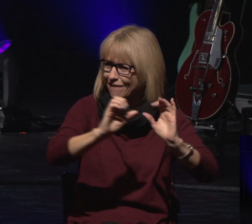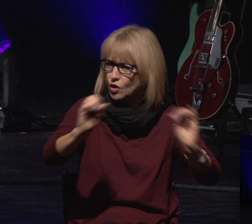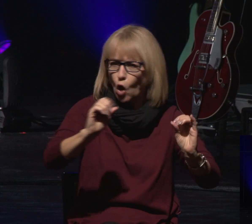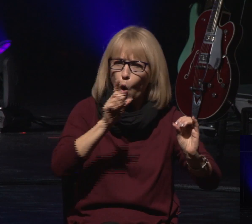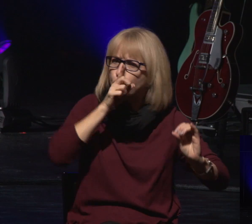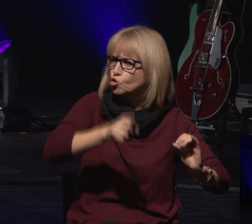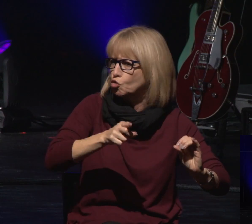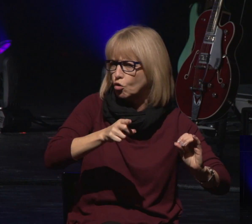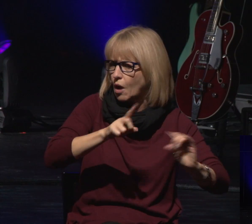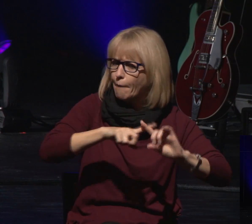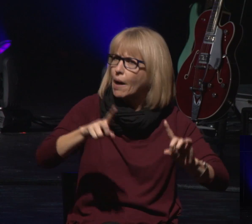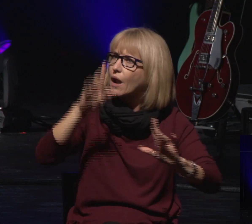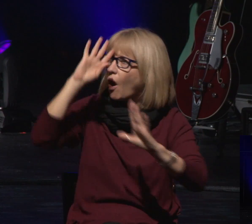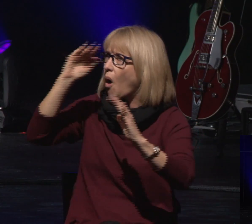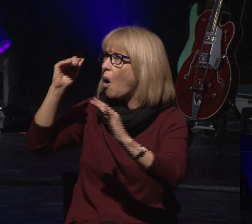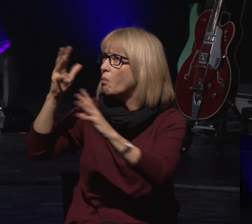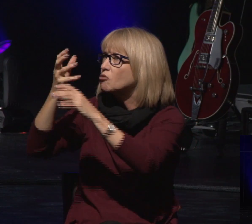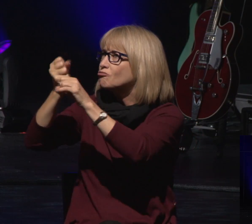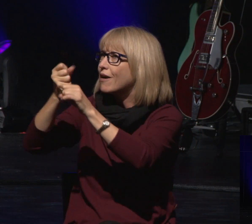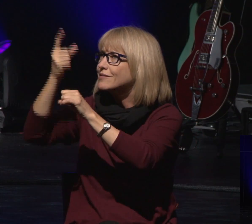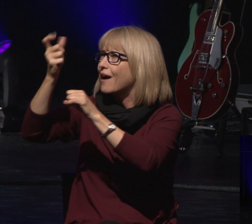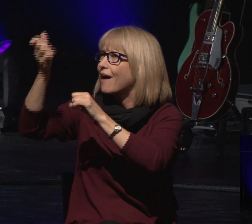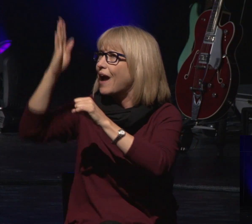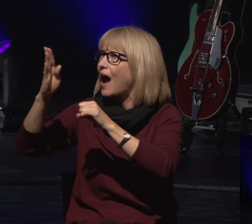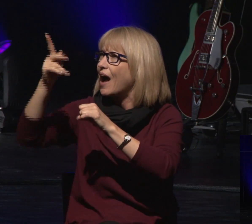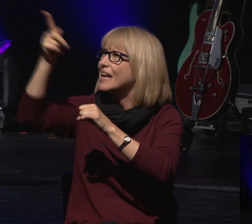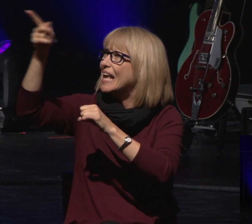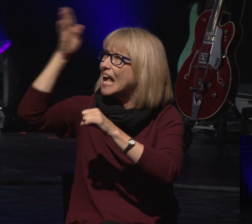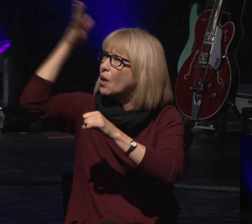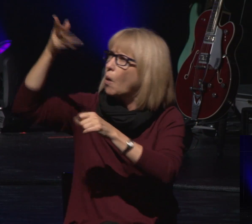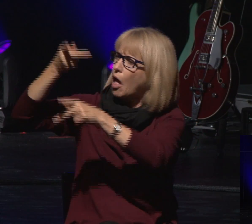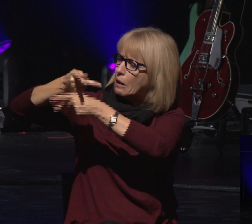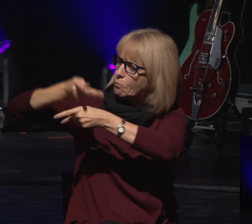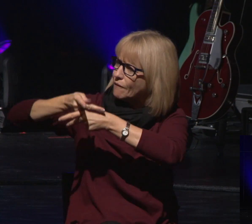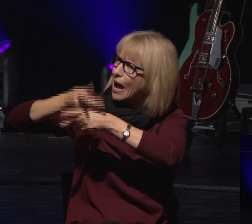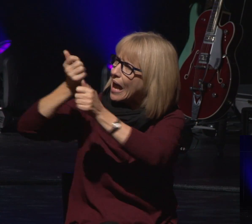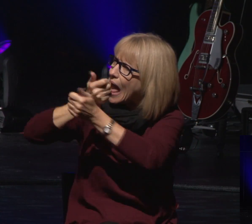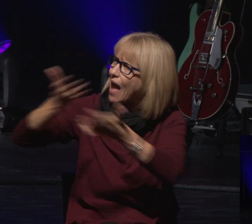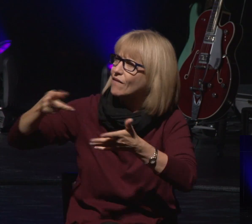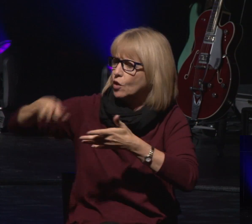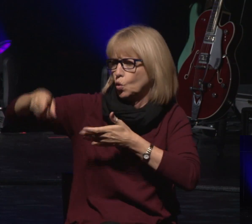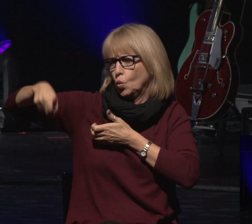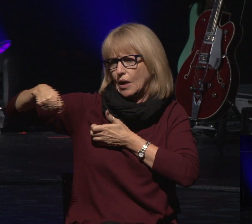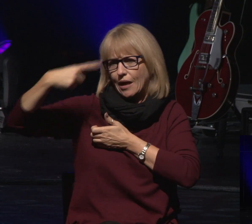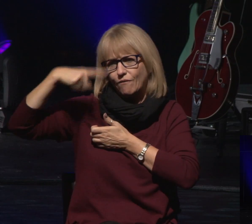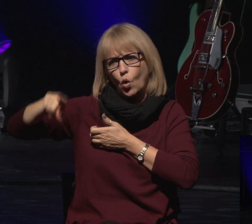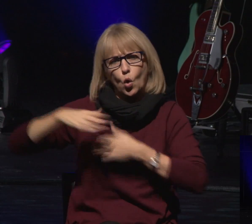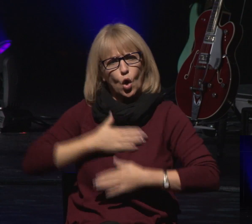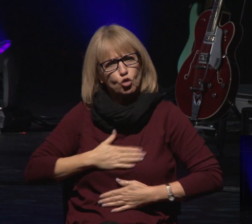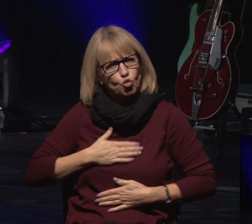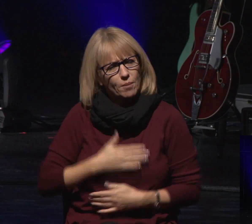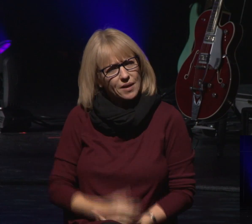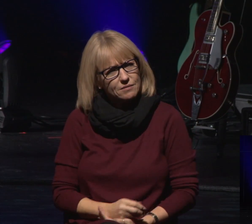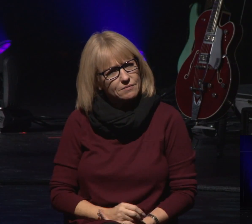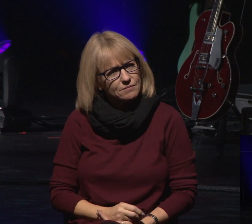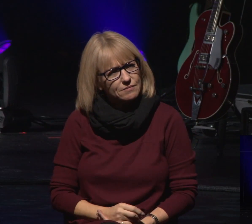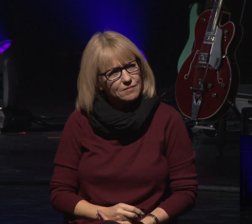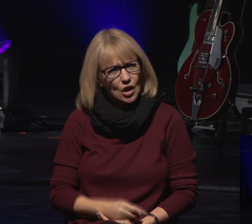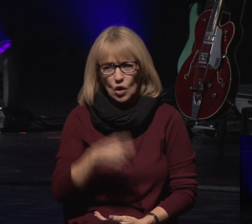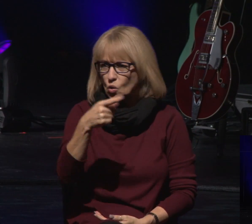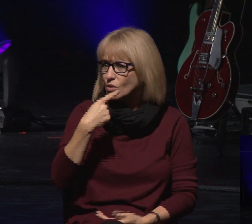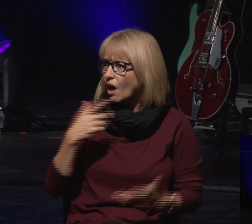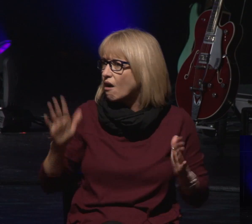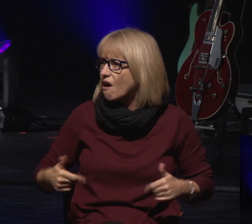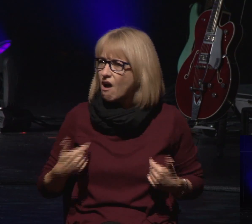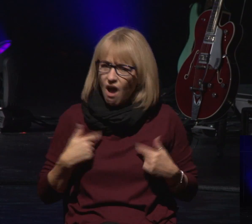in God, which richly provides us with everything for our enjoyment. Those of you in this room who've accomplished so much and